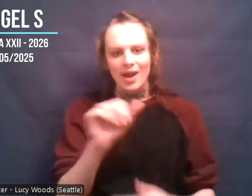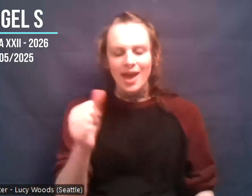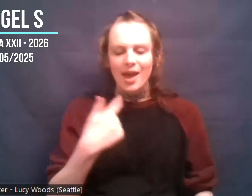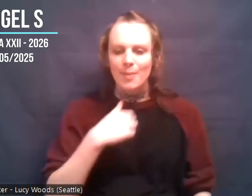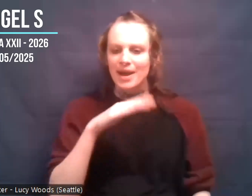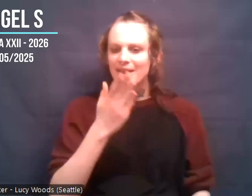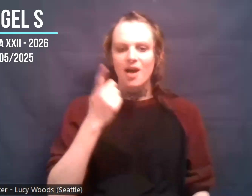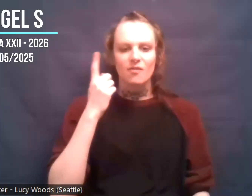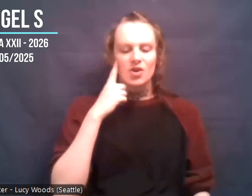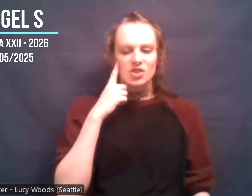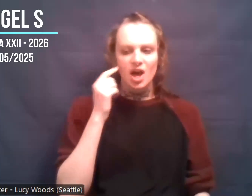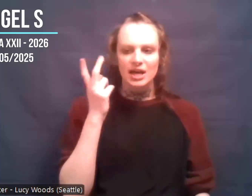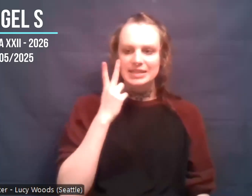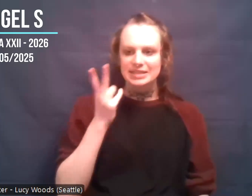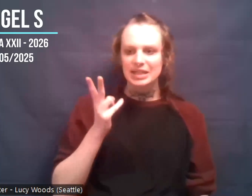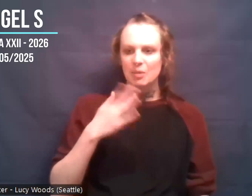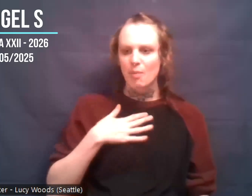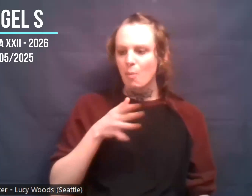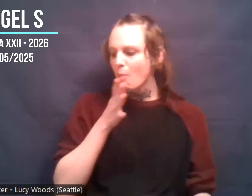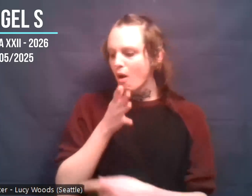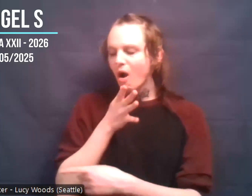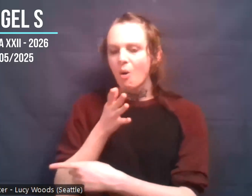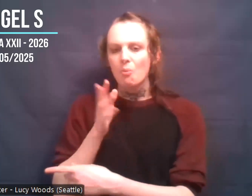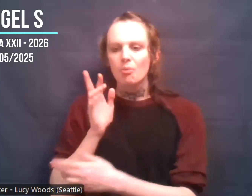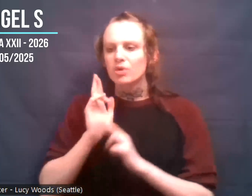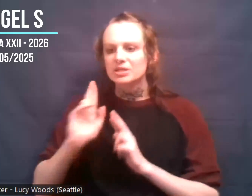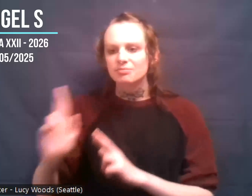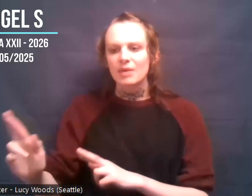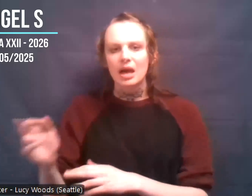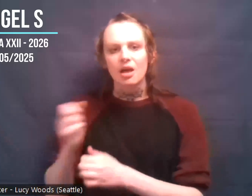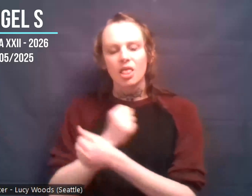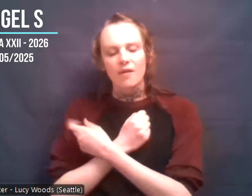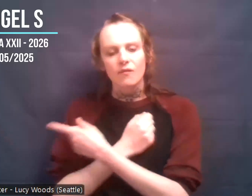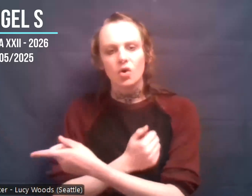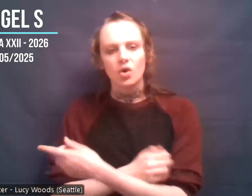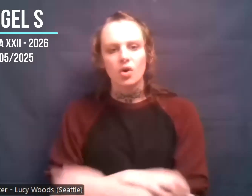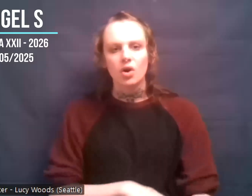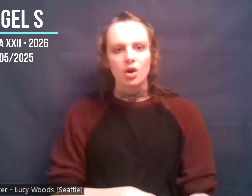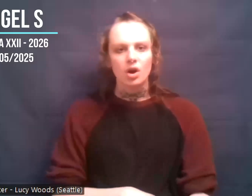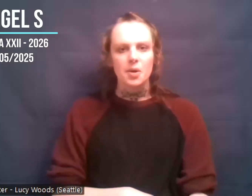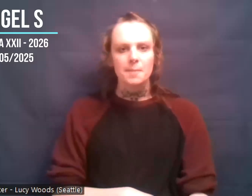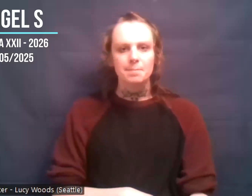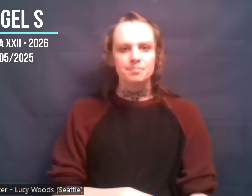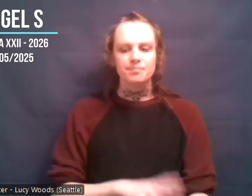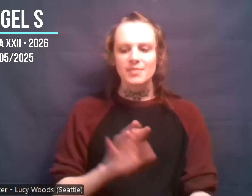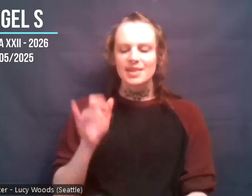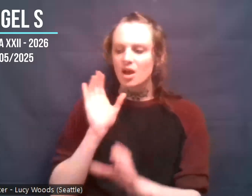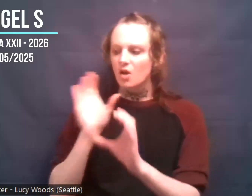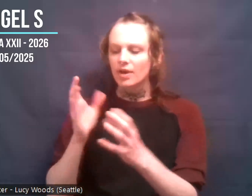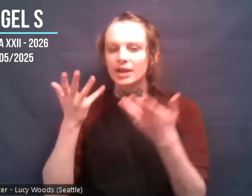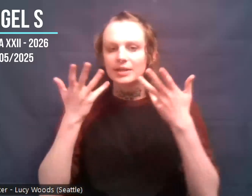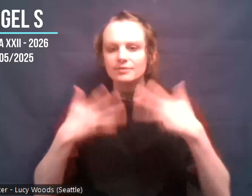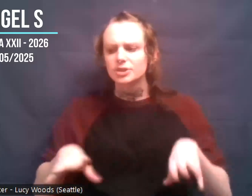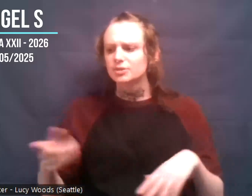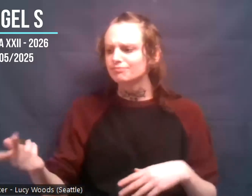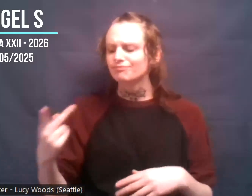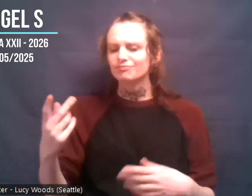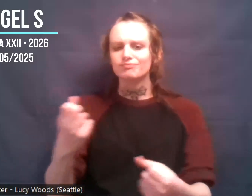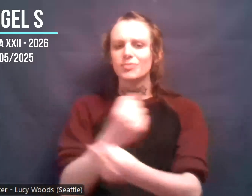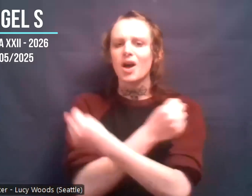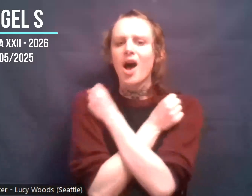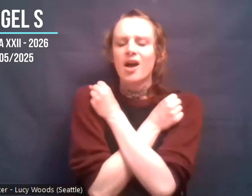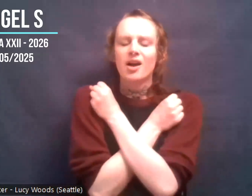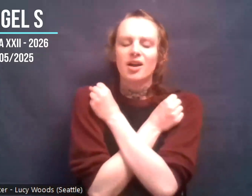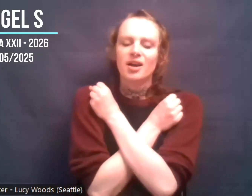and respect her the way that I do right now and love her the way that I do. And after that conversation, her and I embraced for what felt like